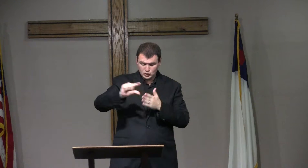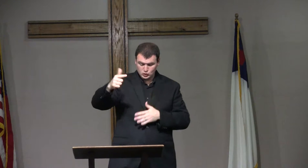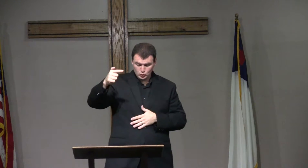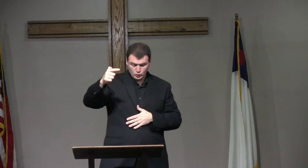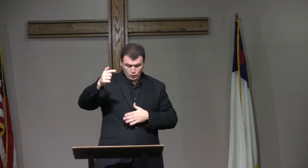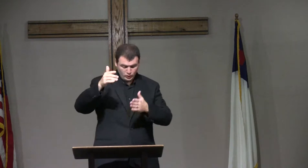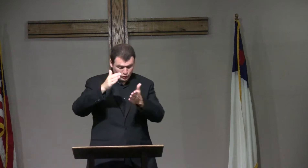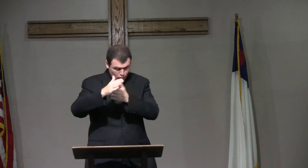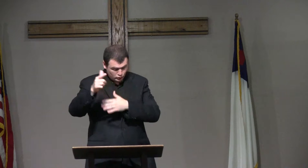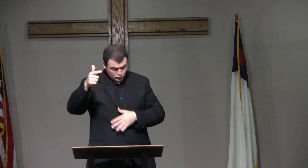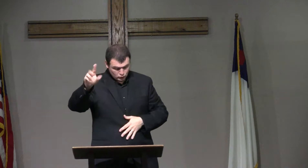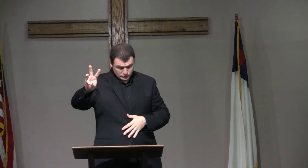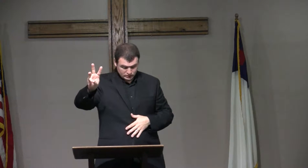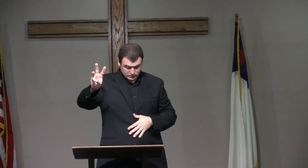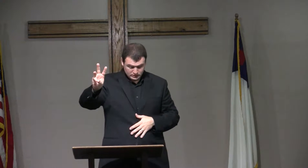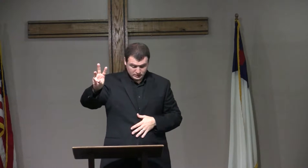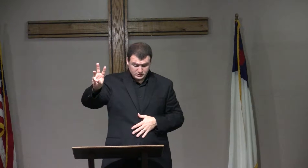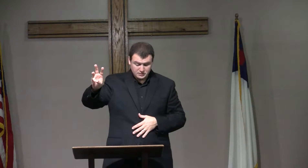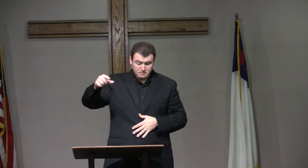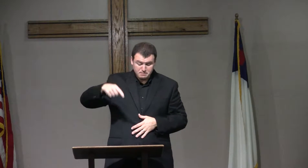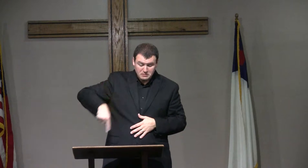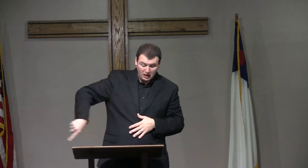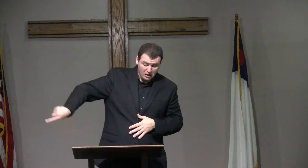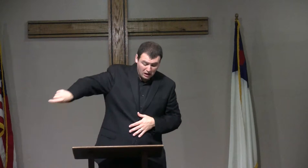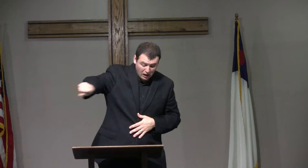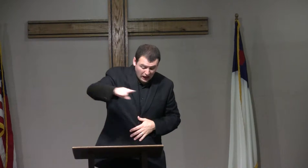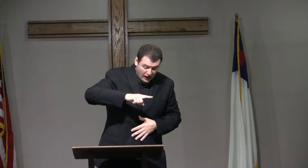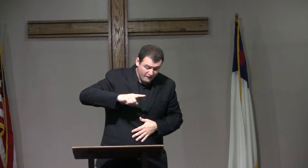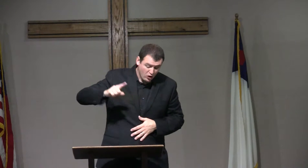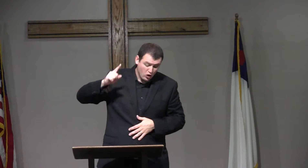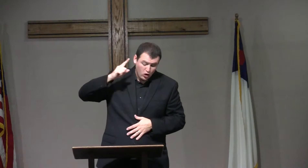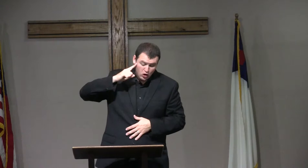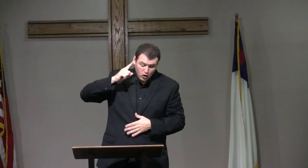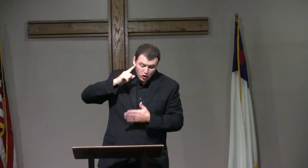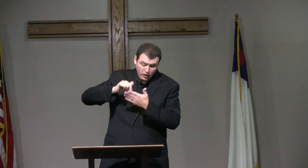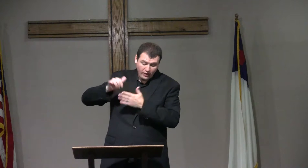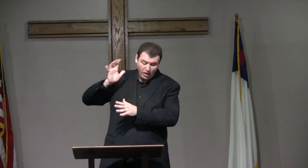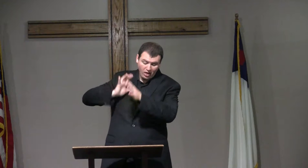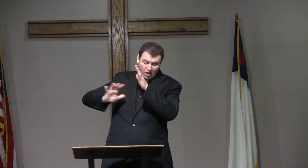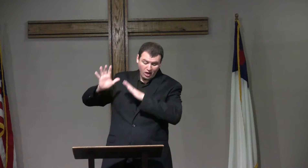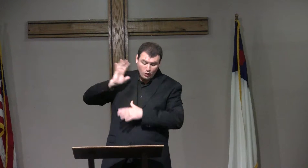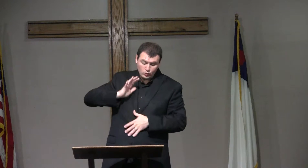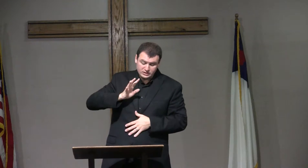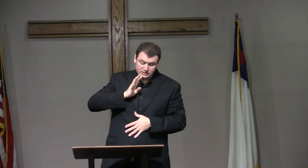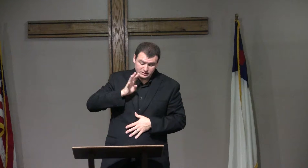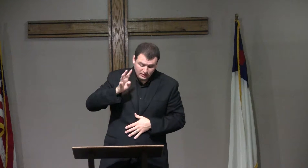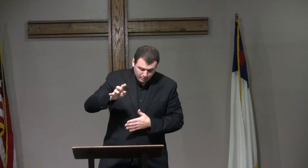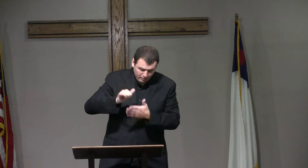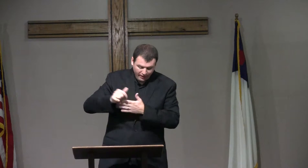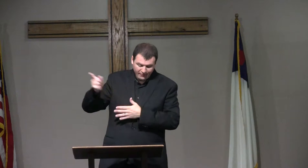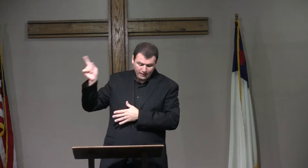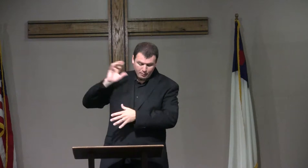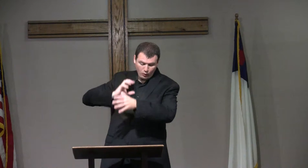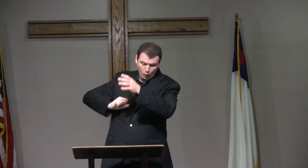Matthew chapter 5, verses 21 through 26. Ye have heard that it was said by them of old